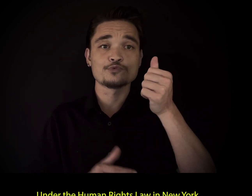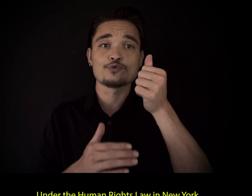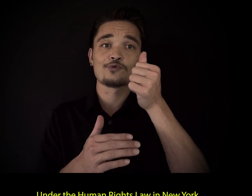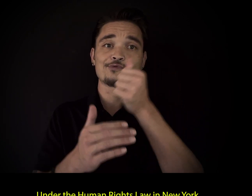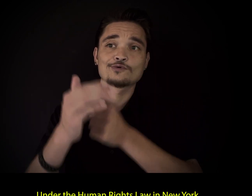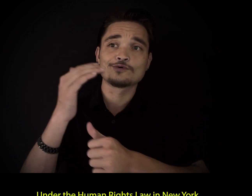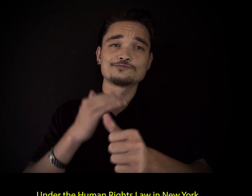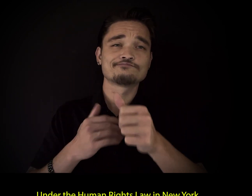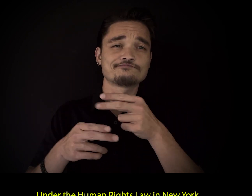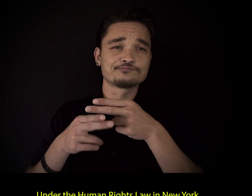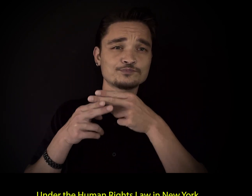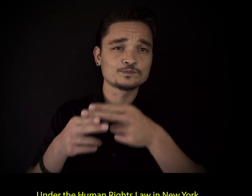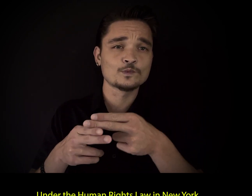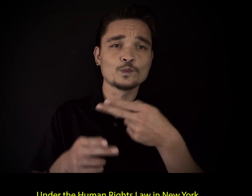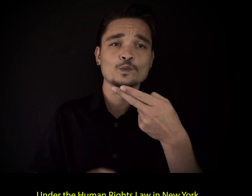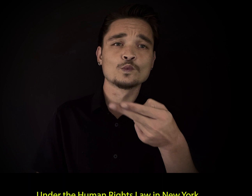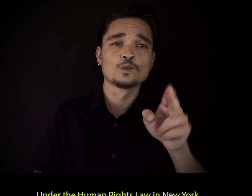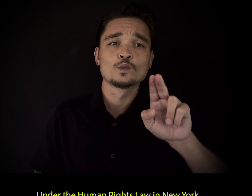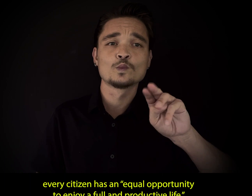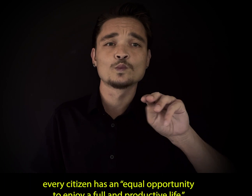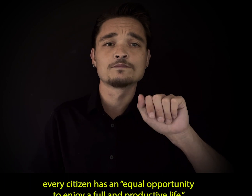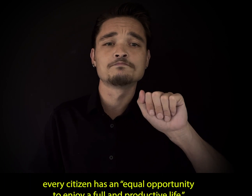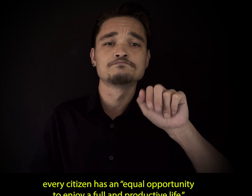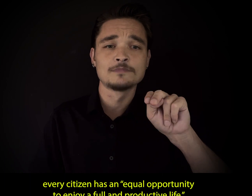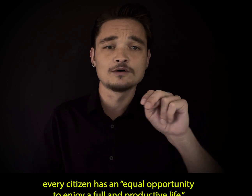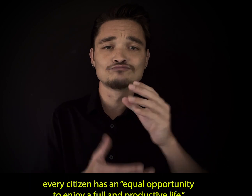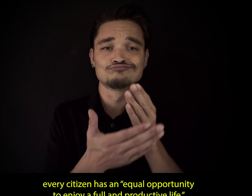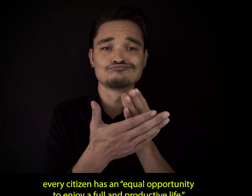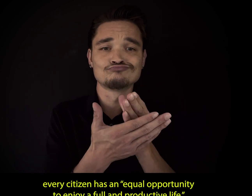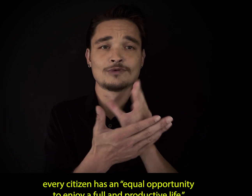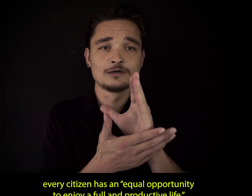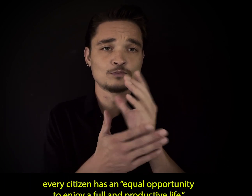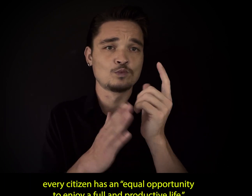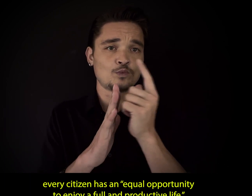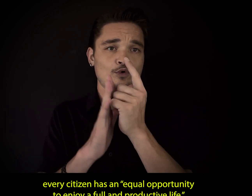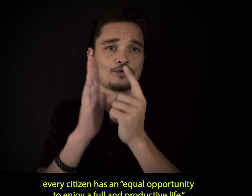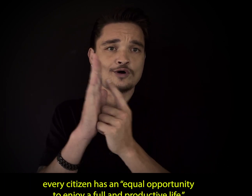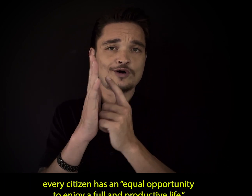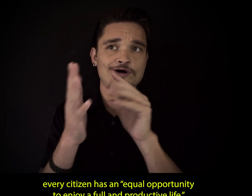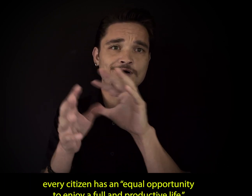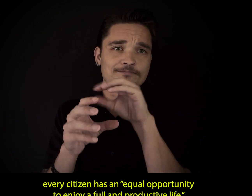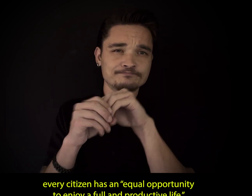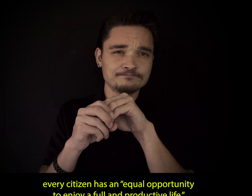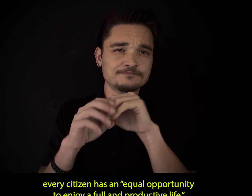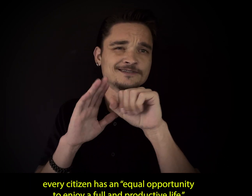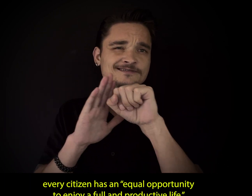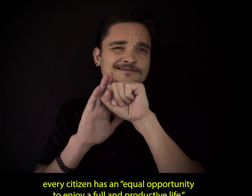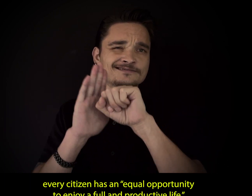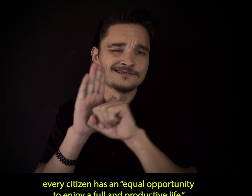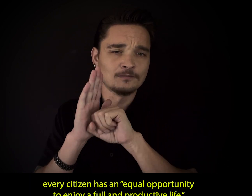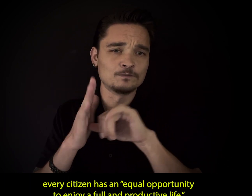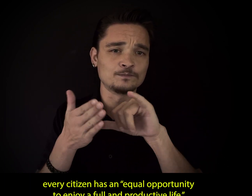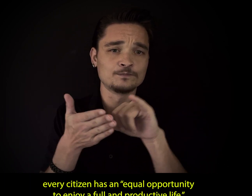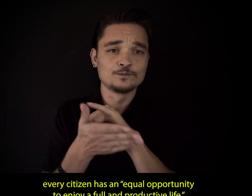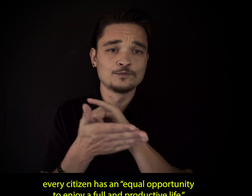Under the human rights law in New York, every citizen has an equal opportunity to enjoy a full and productive